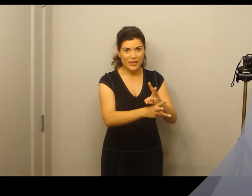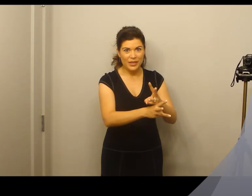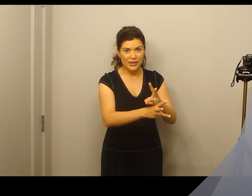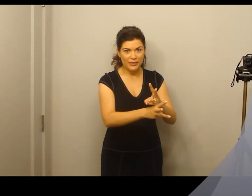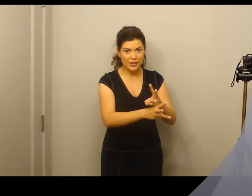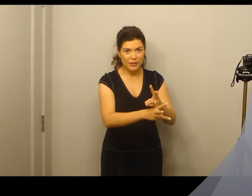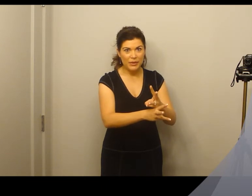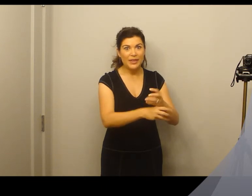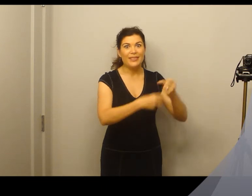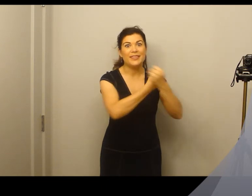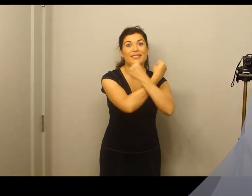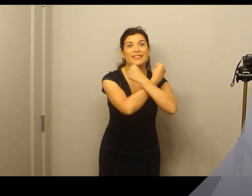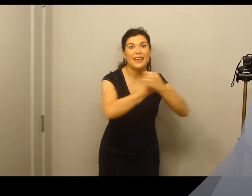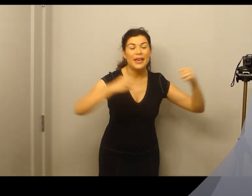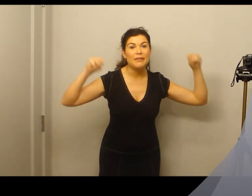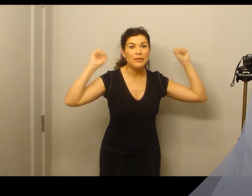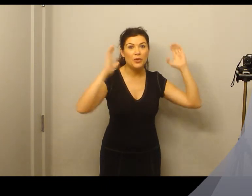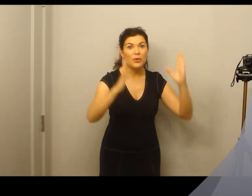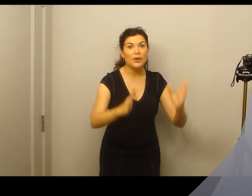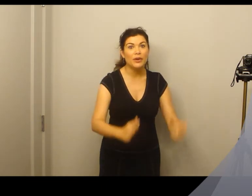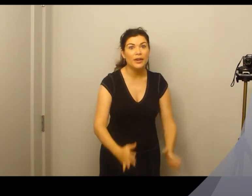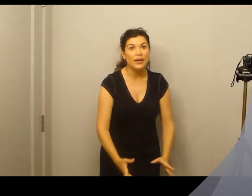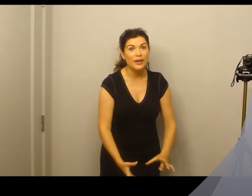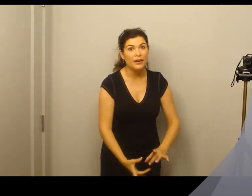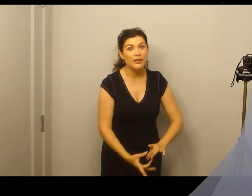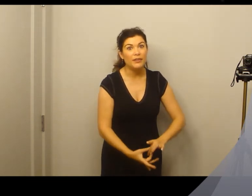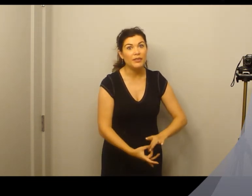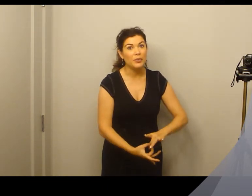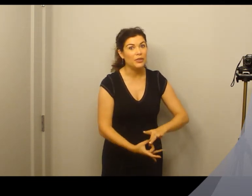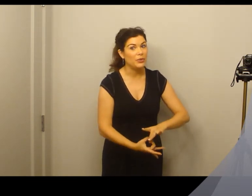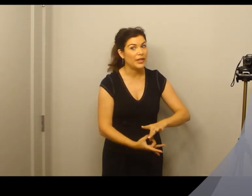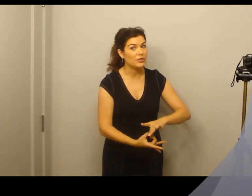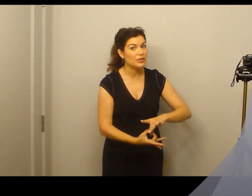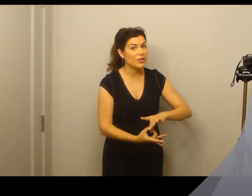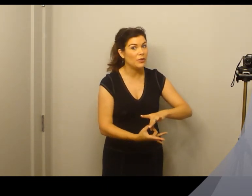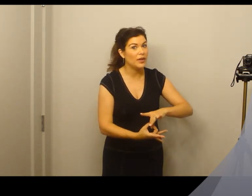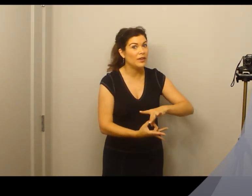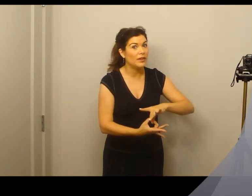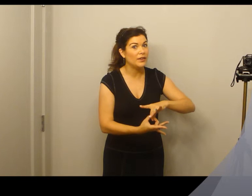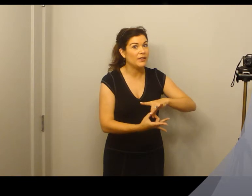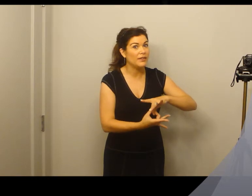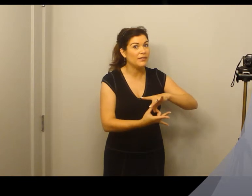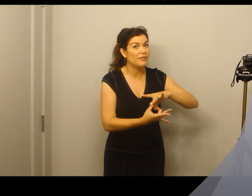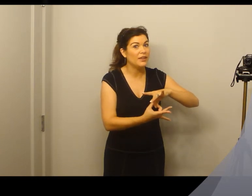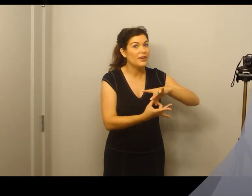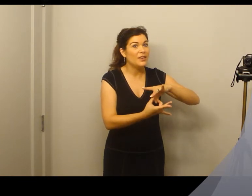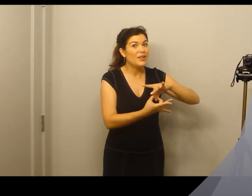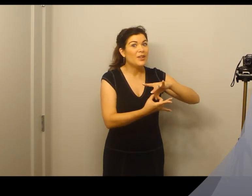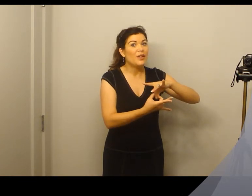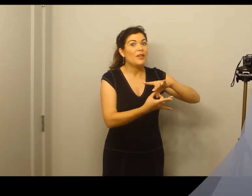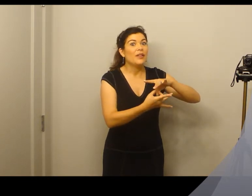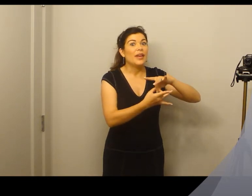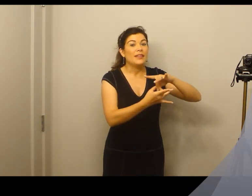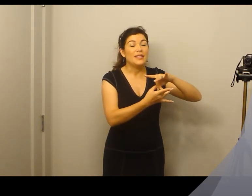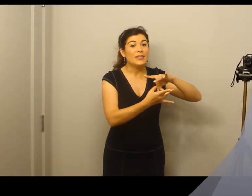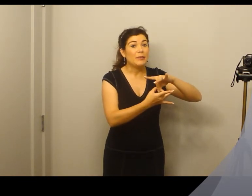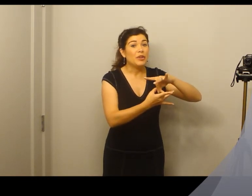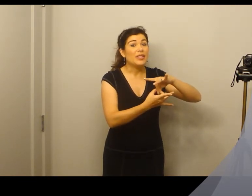And another time, the savior of, and we do extra slow, of, and this time you're going to